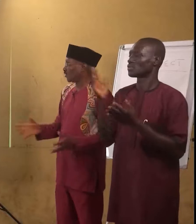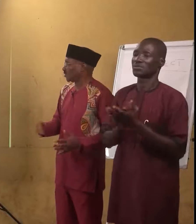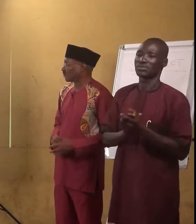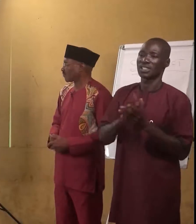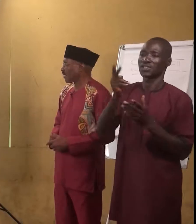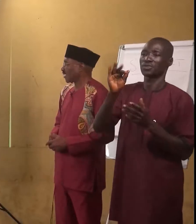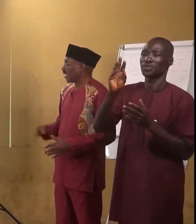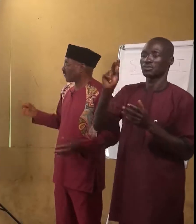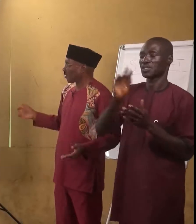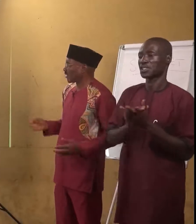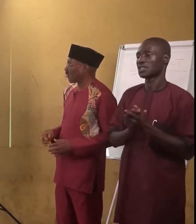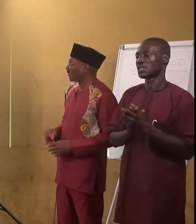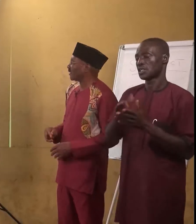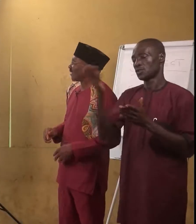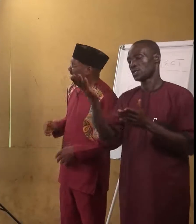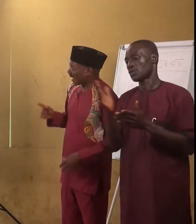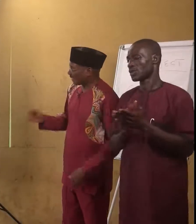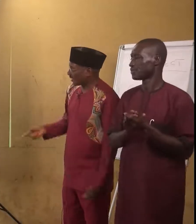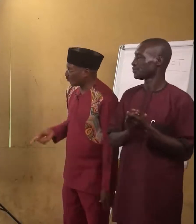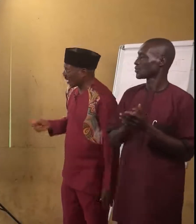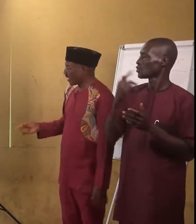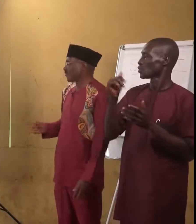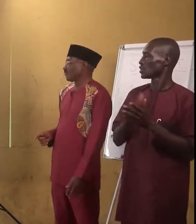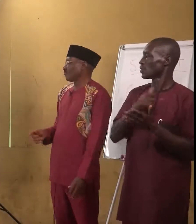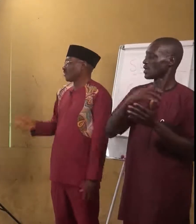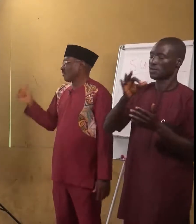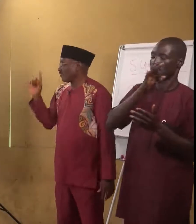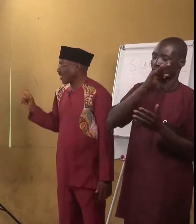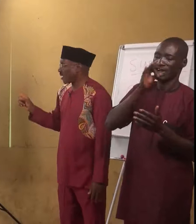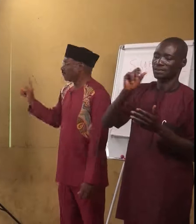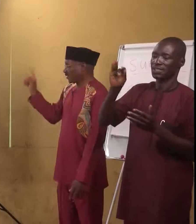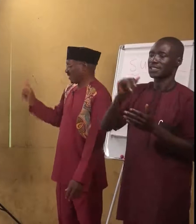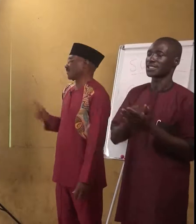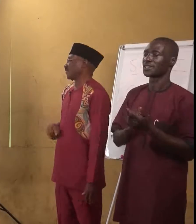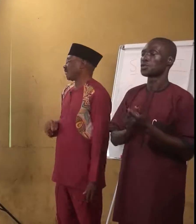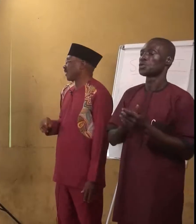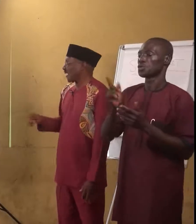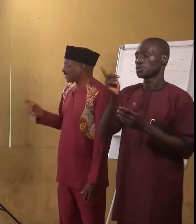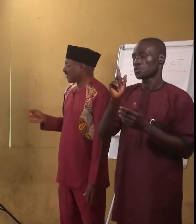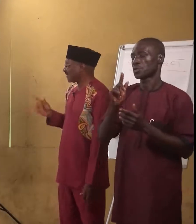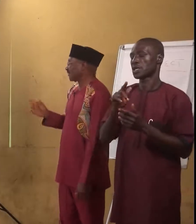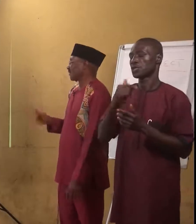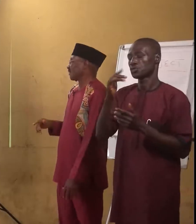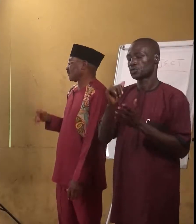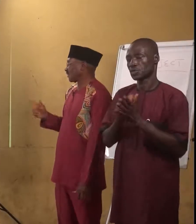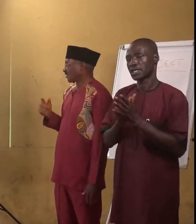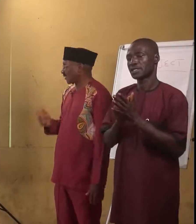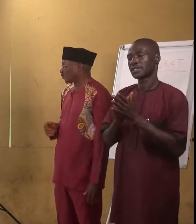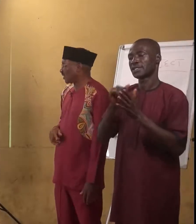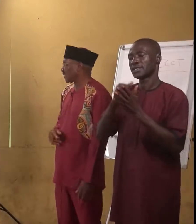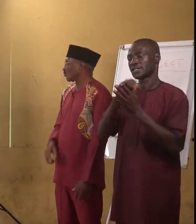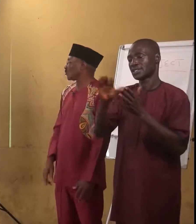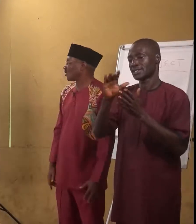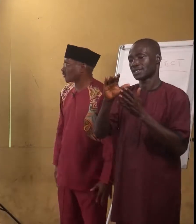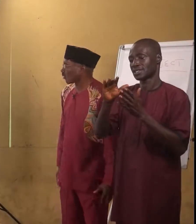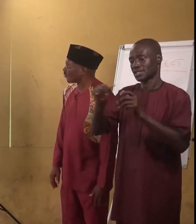and bushes. And the other one, I said we have farmstead. I said it's a